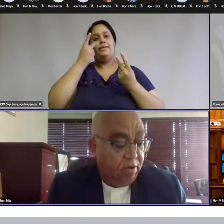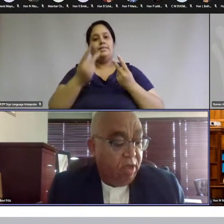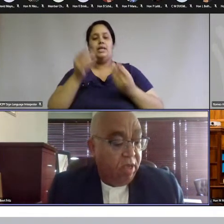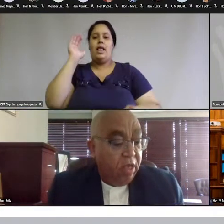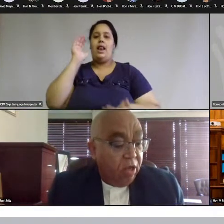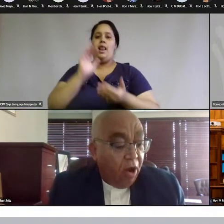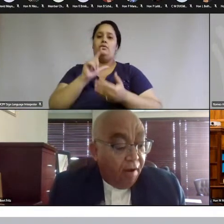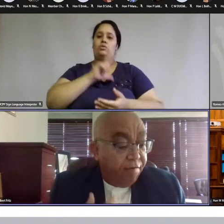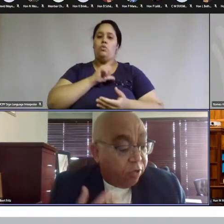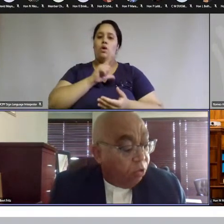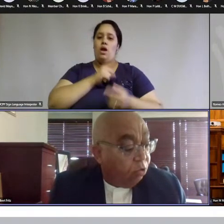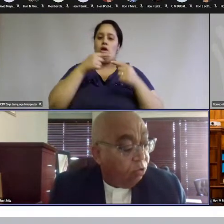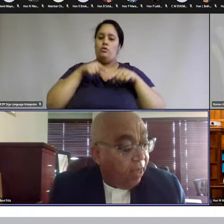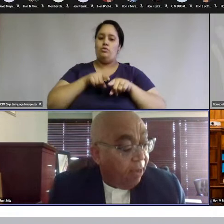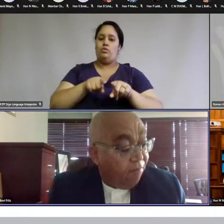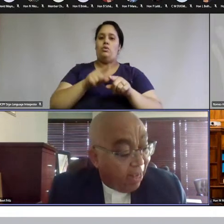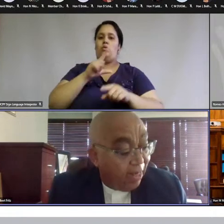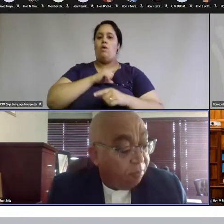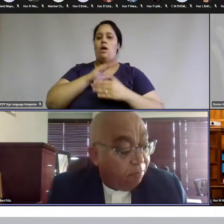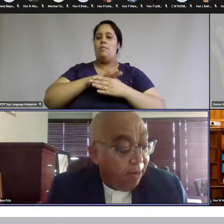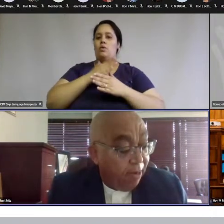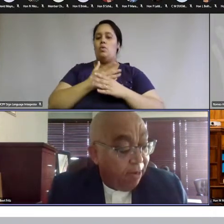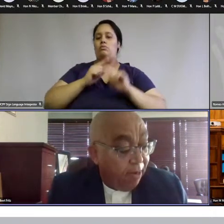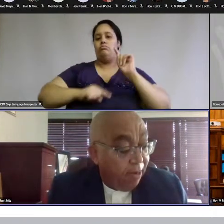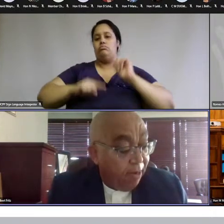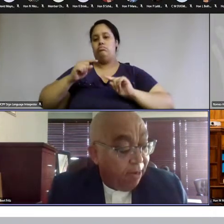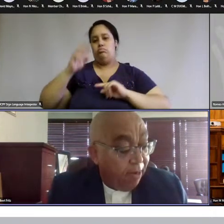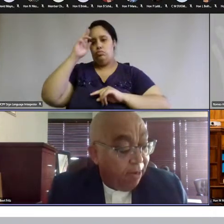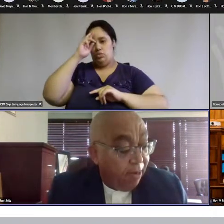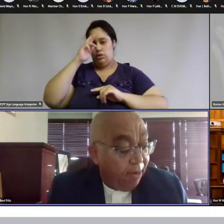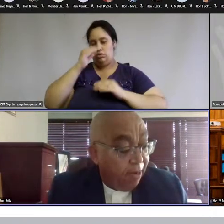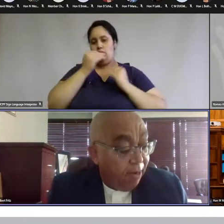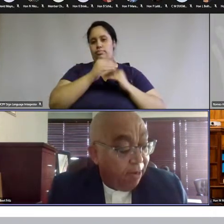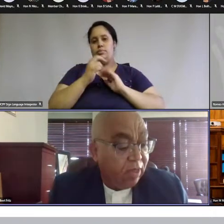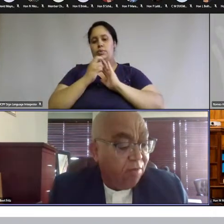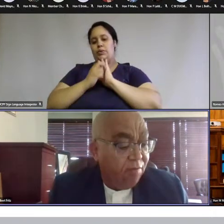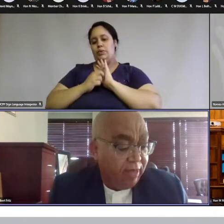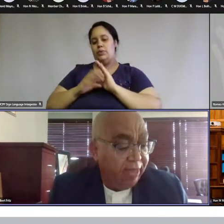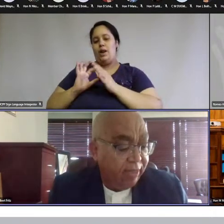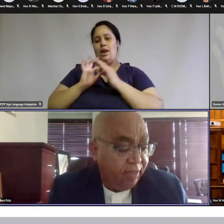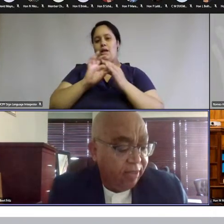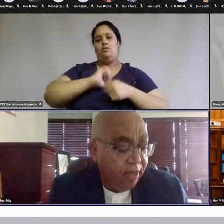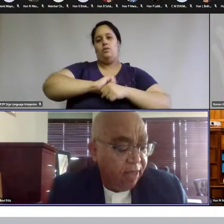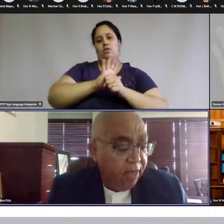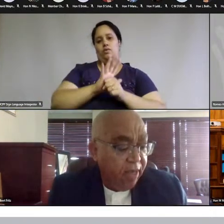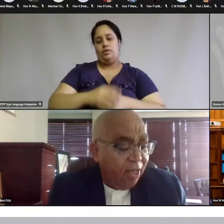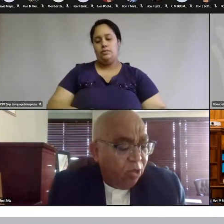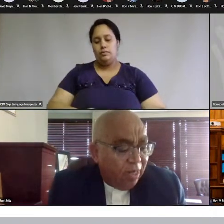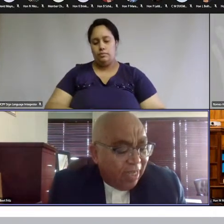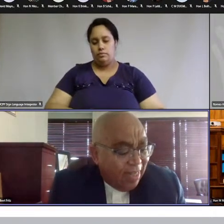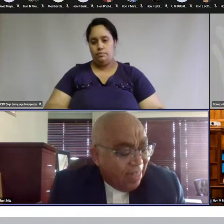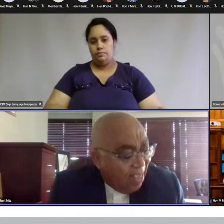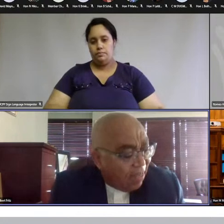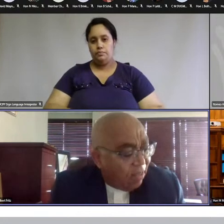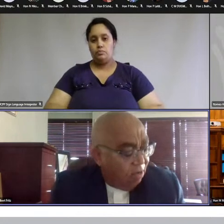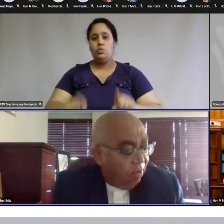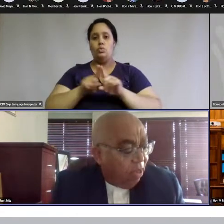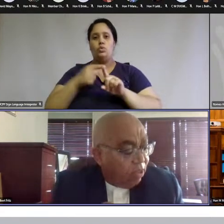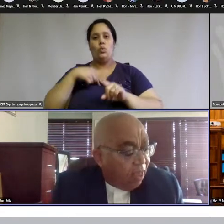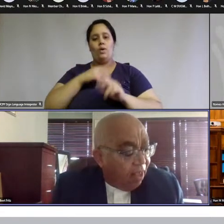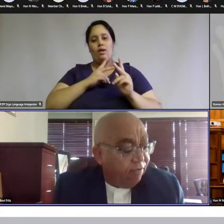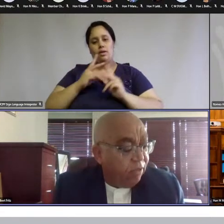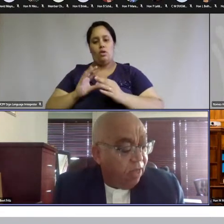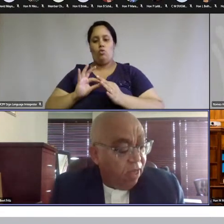less of due to the various precautions associated with COVID-19, and to reconnect